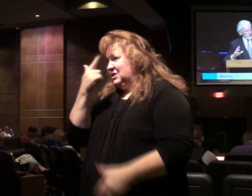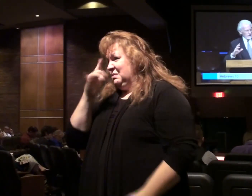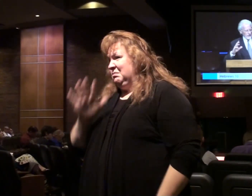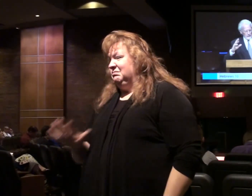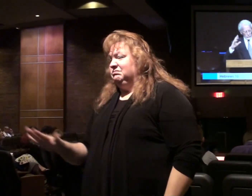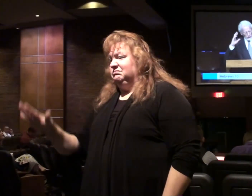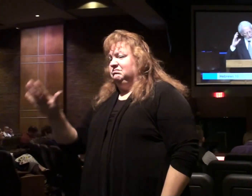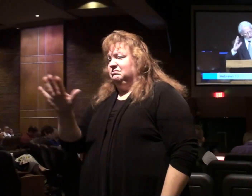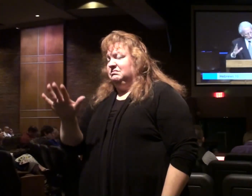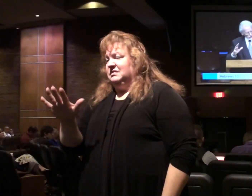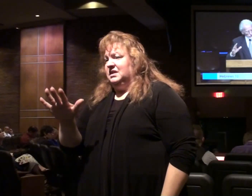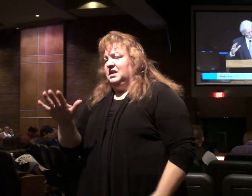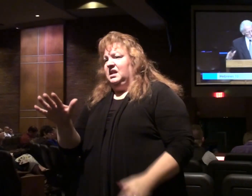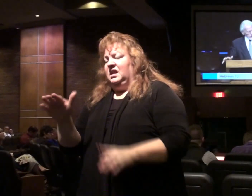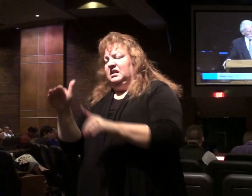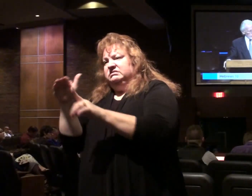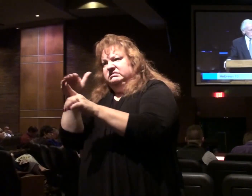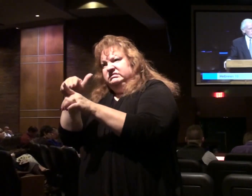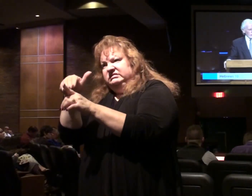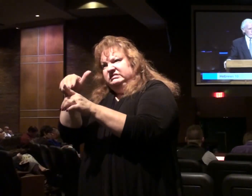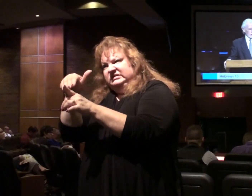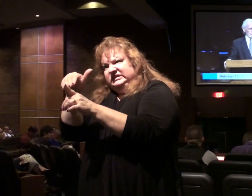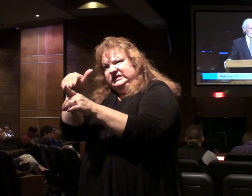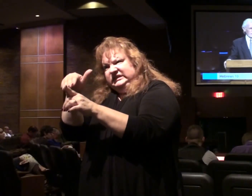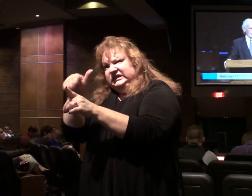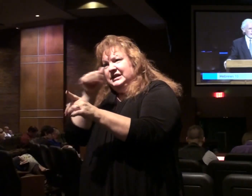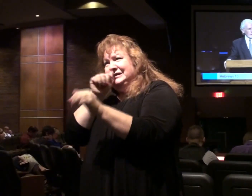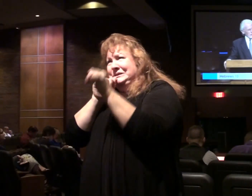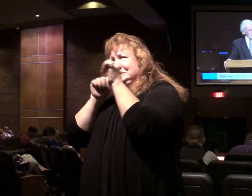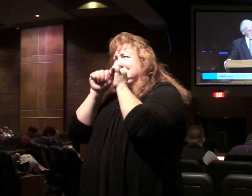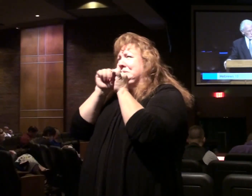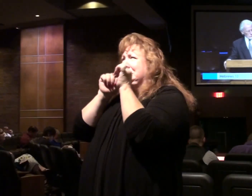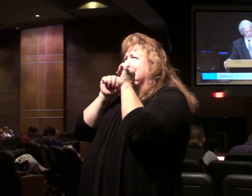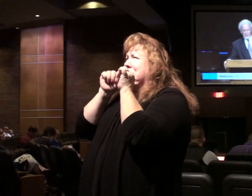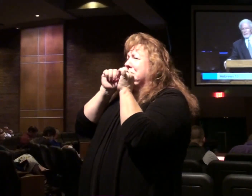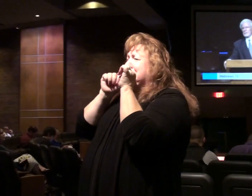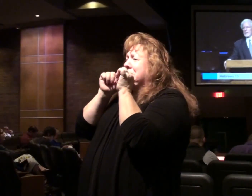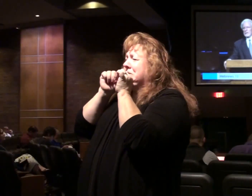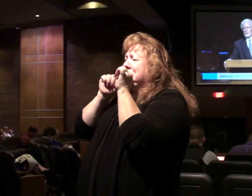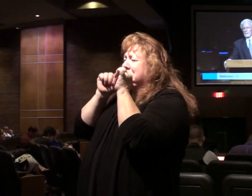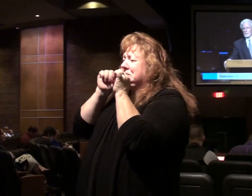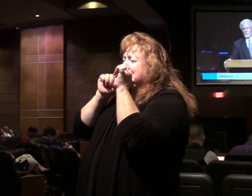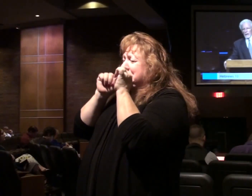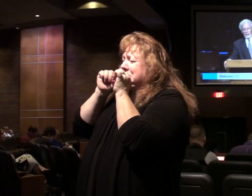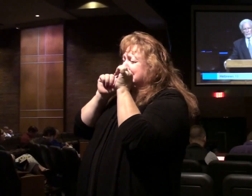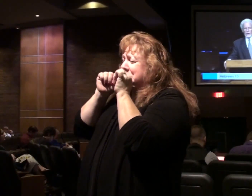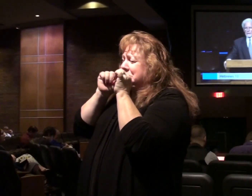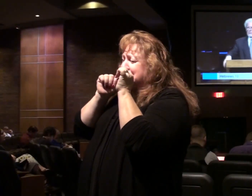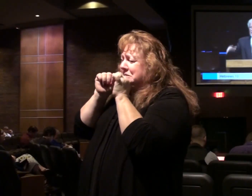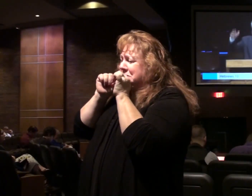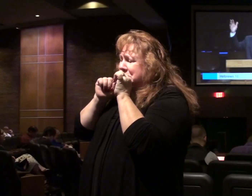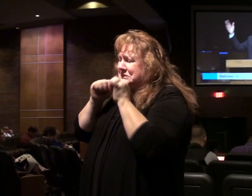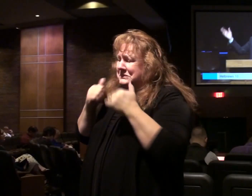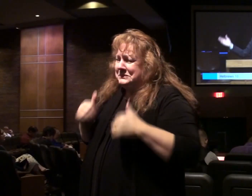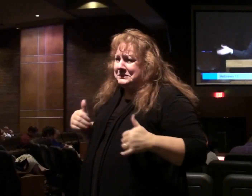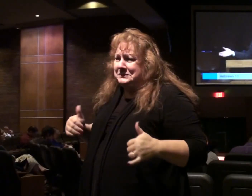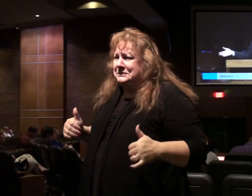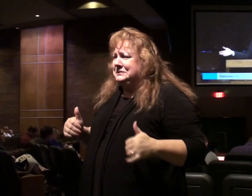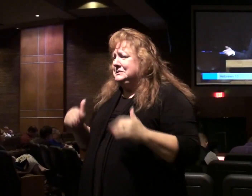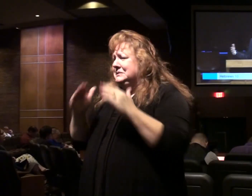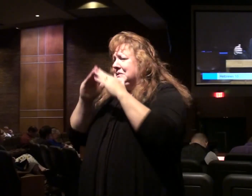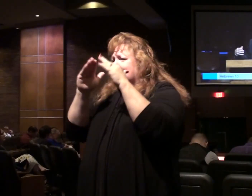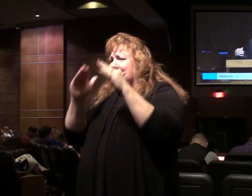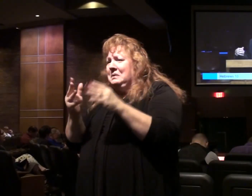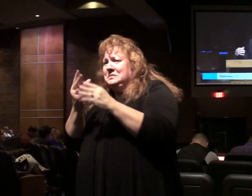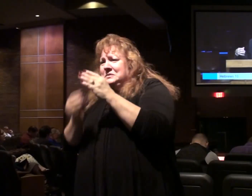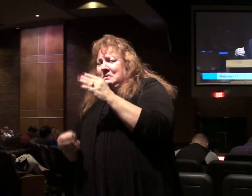the relentlessness of their suffering. They've gone through periods and they suffered loss greatly. Some lost their